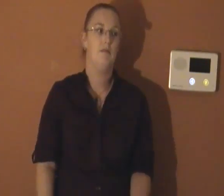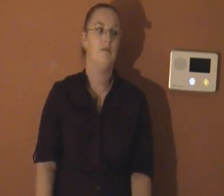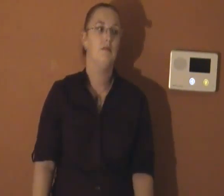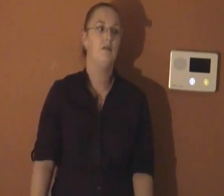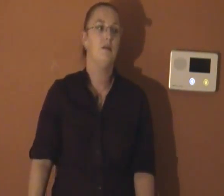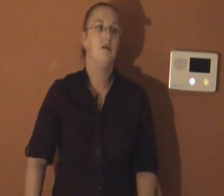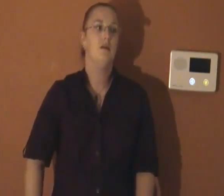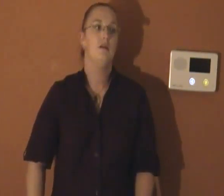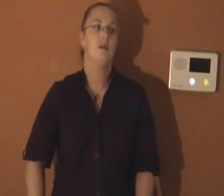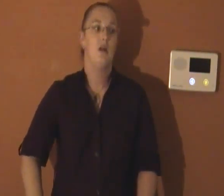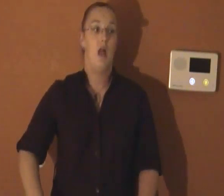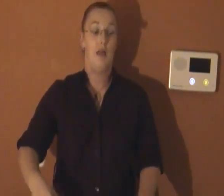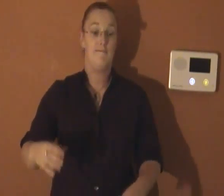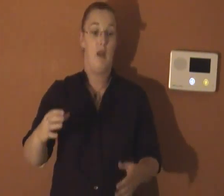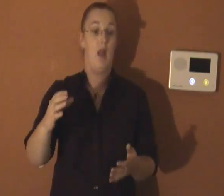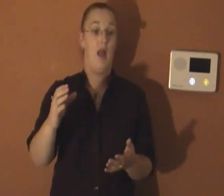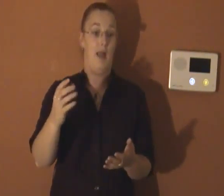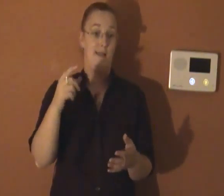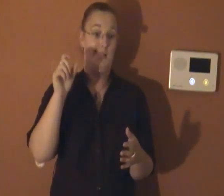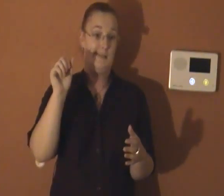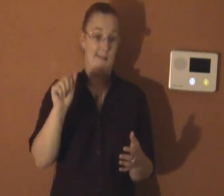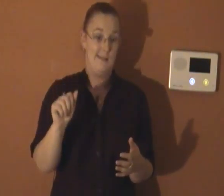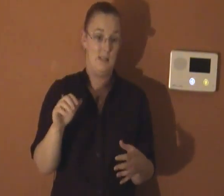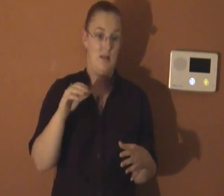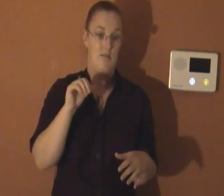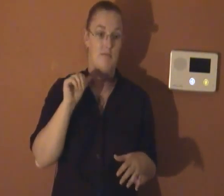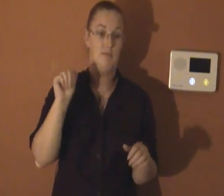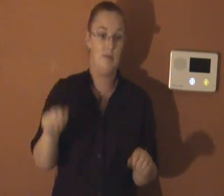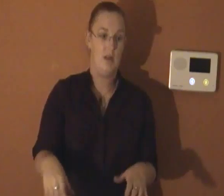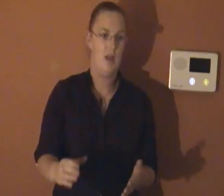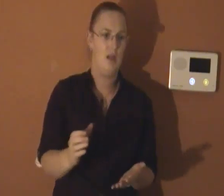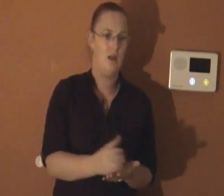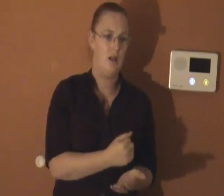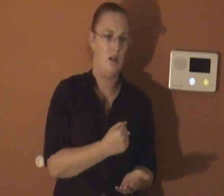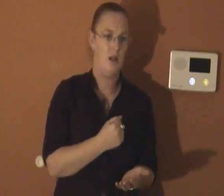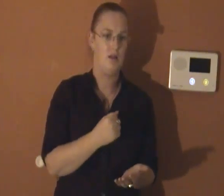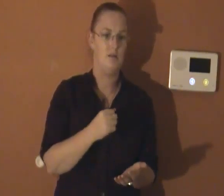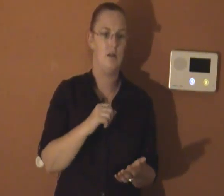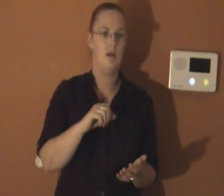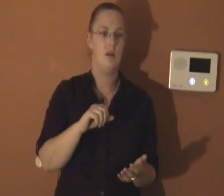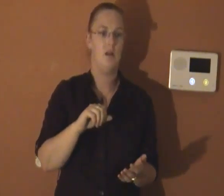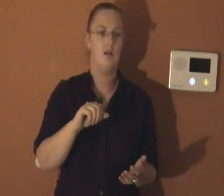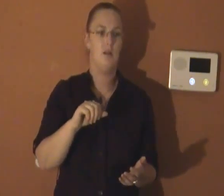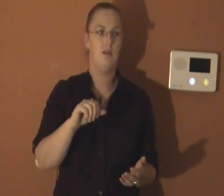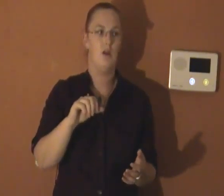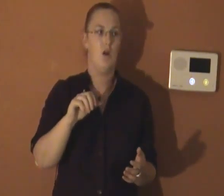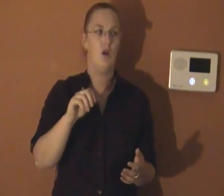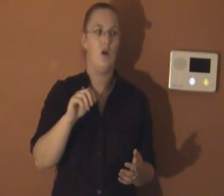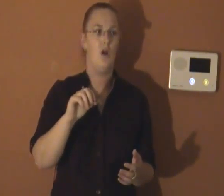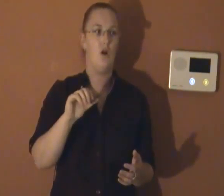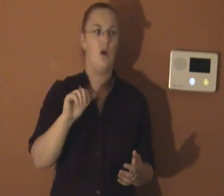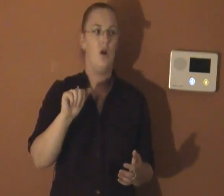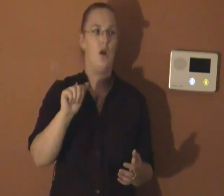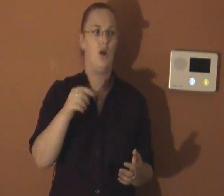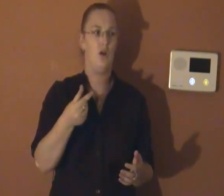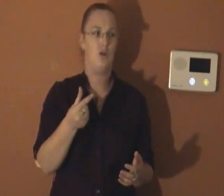I did manage to collect an old green platter and a gold Noritake coffee set, which I